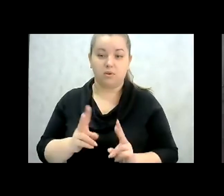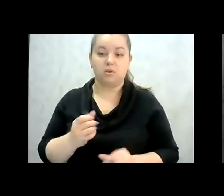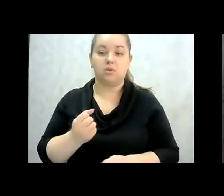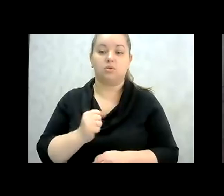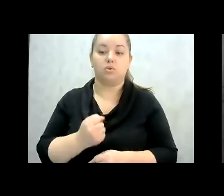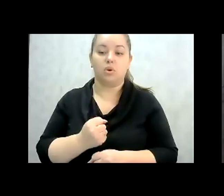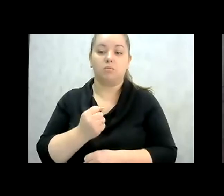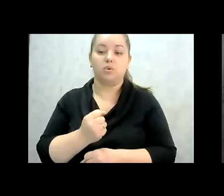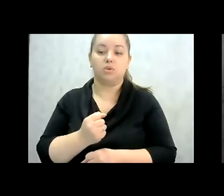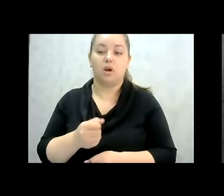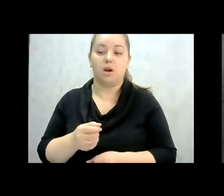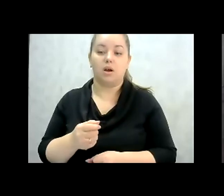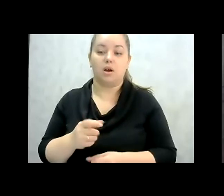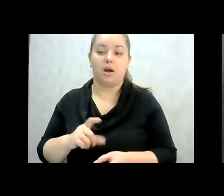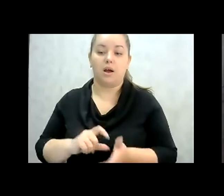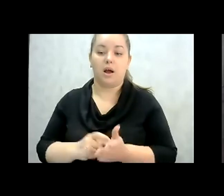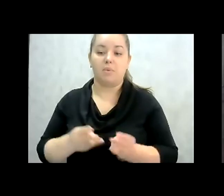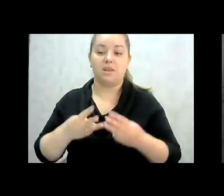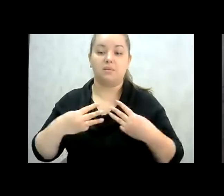not narrow.